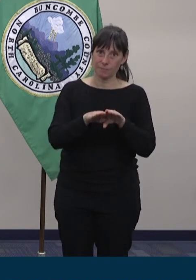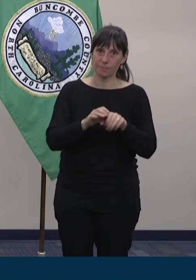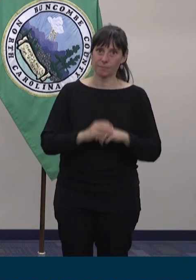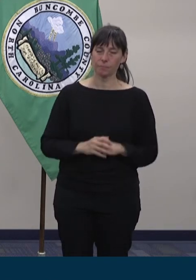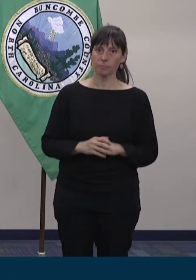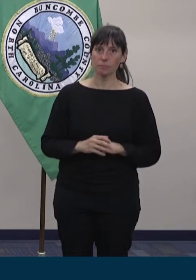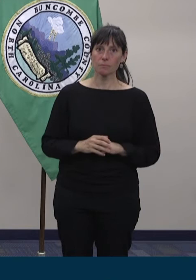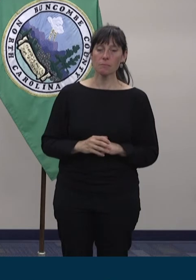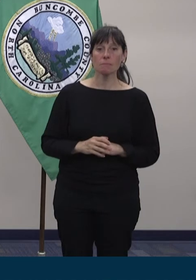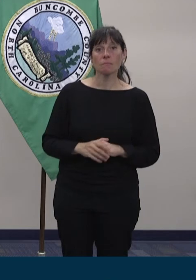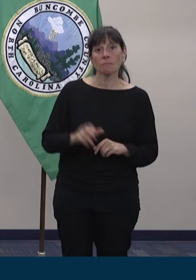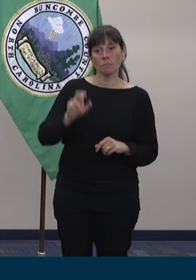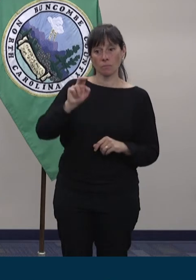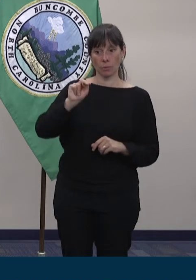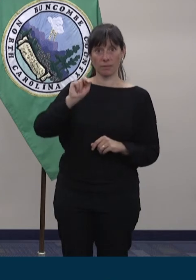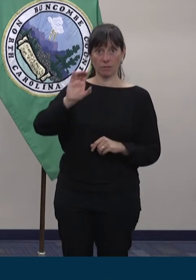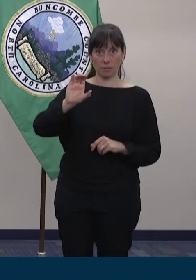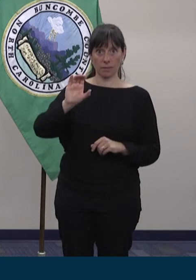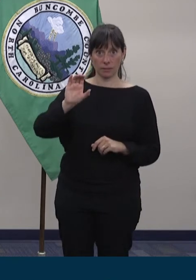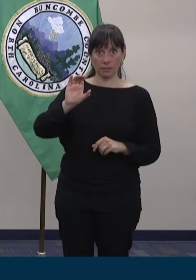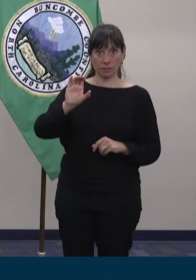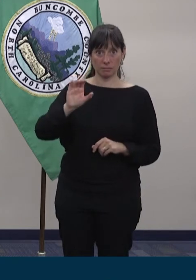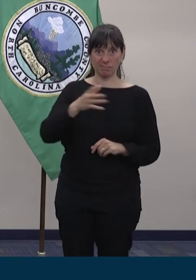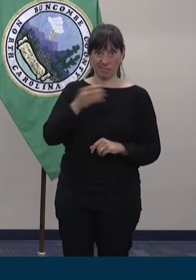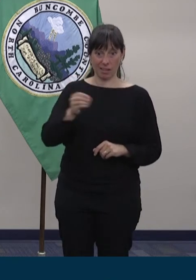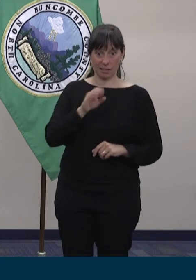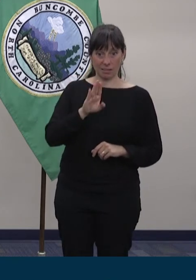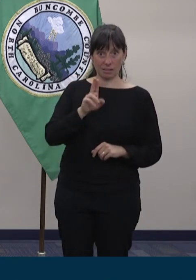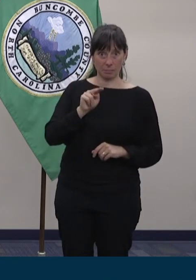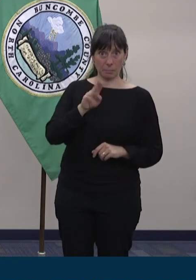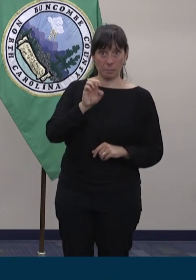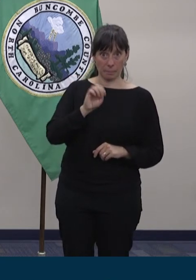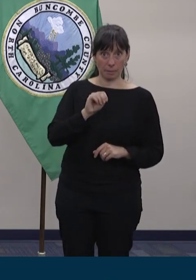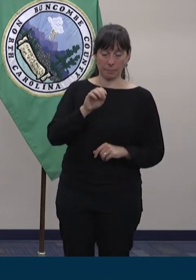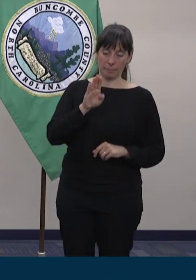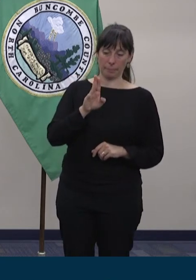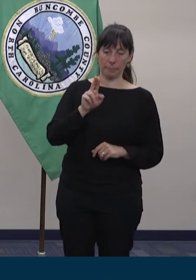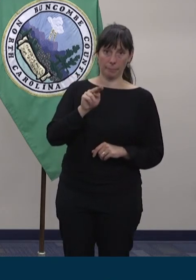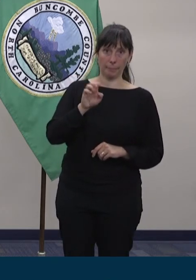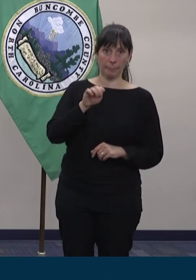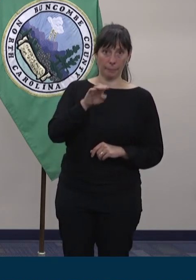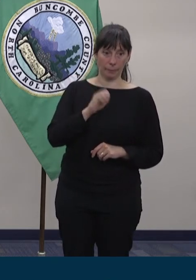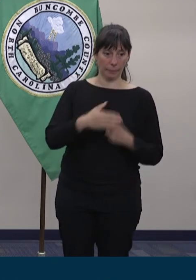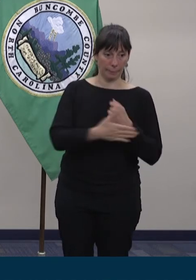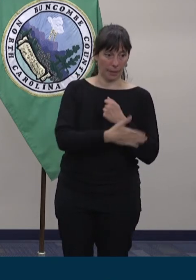North Carolina and Buncombe County will look very similar next week to how it looks this